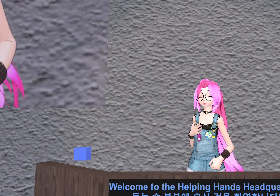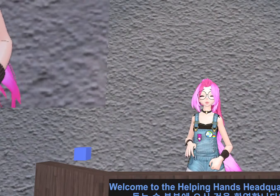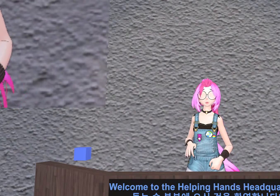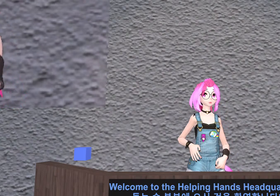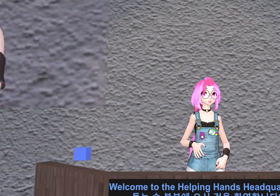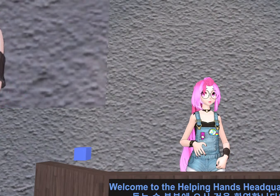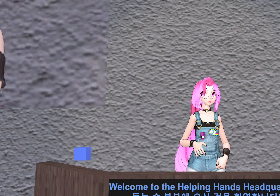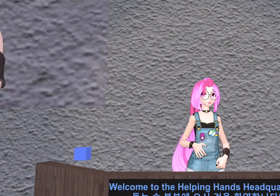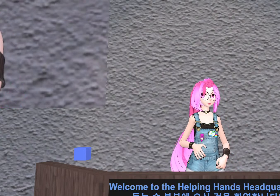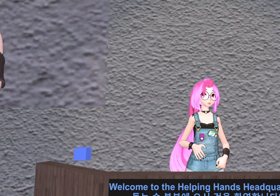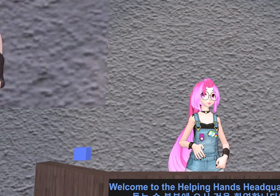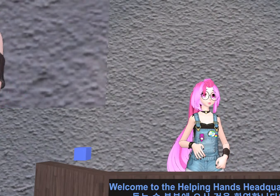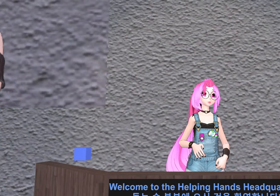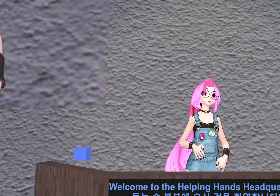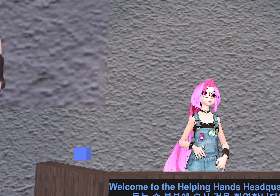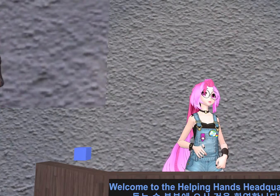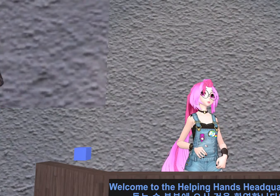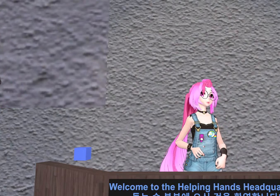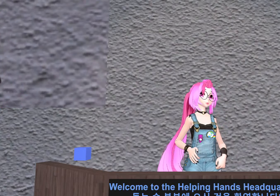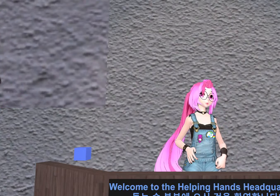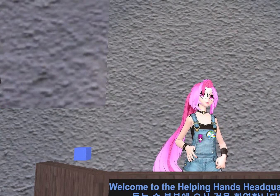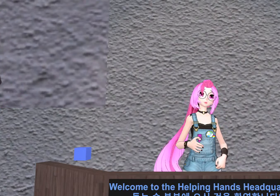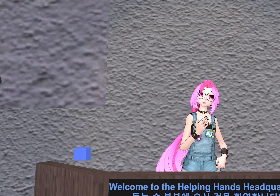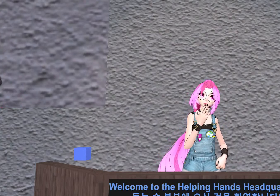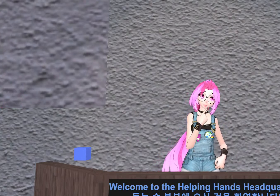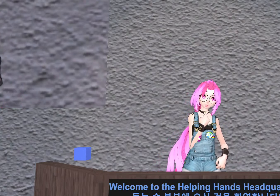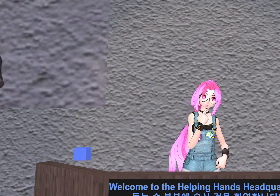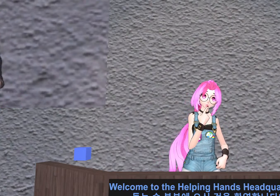It's an amazing avatar. I want one.